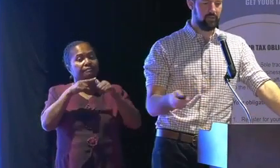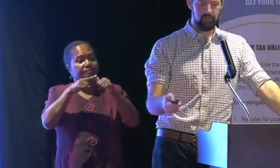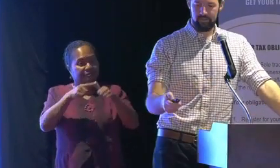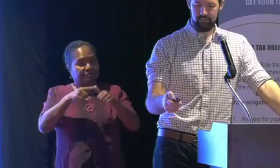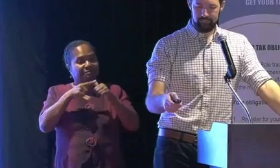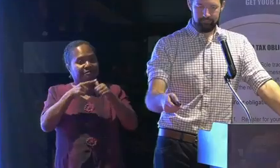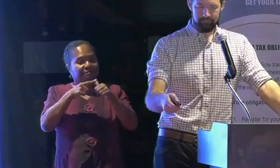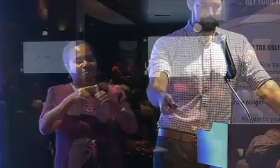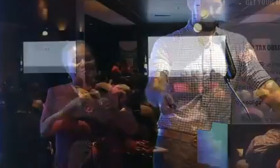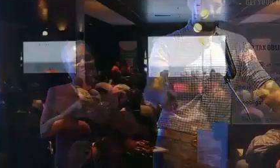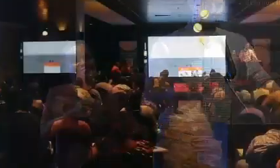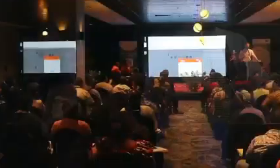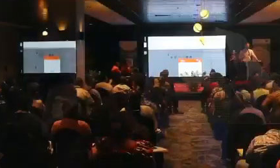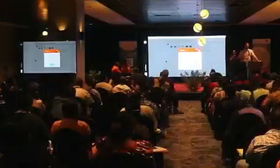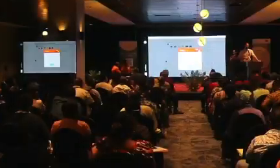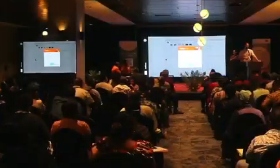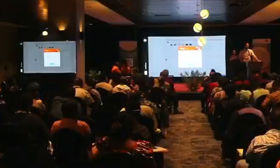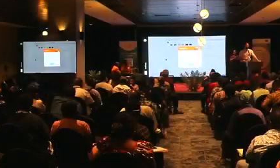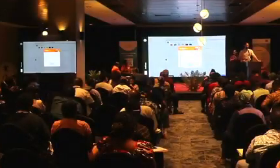on.